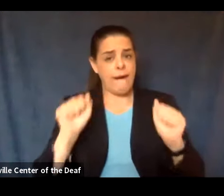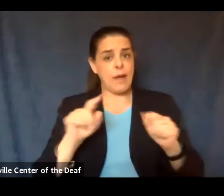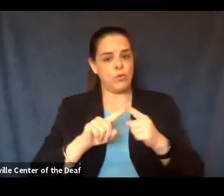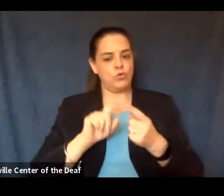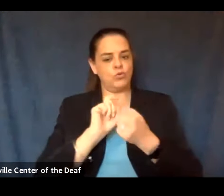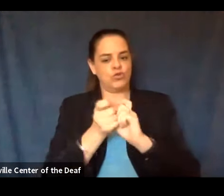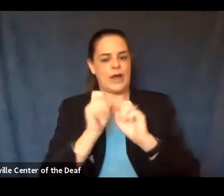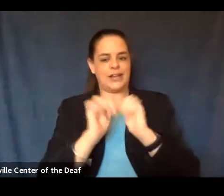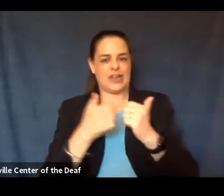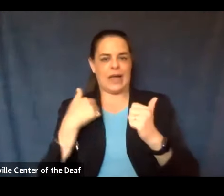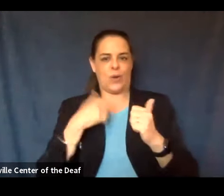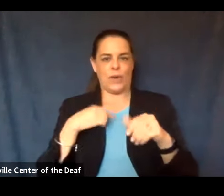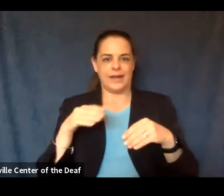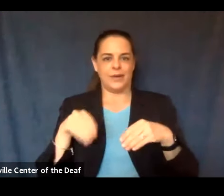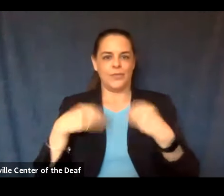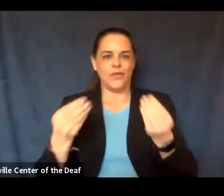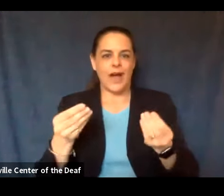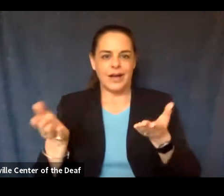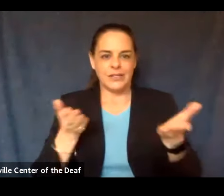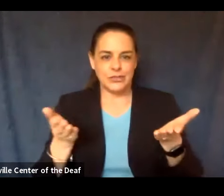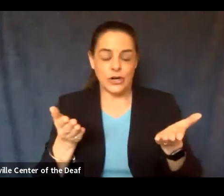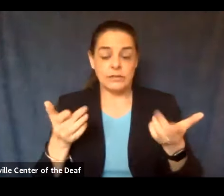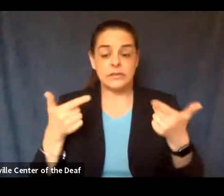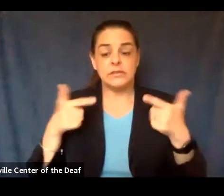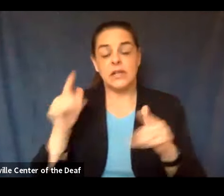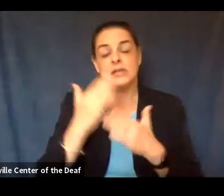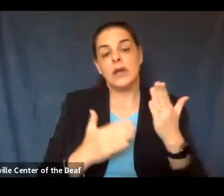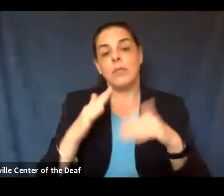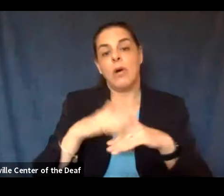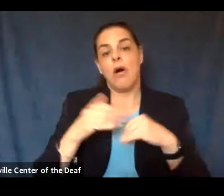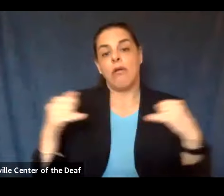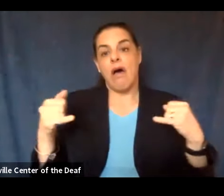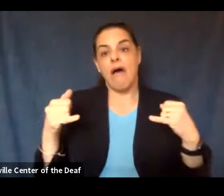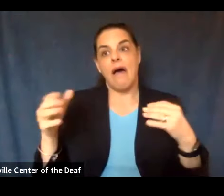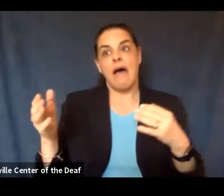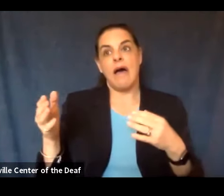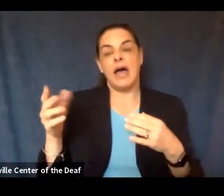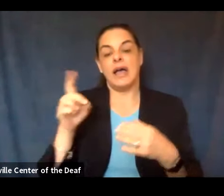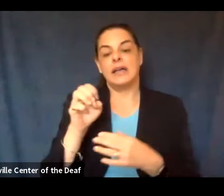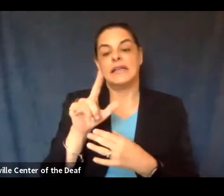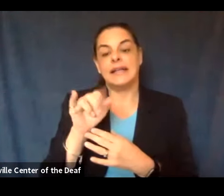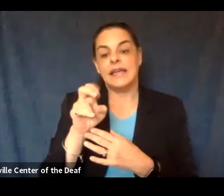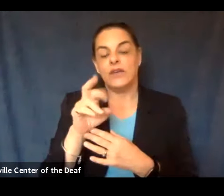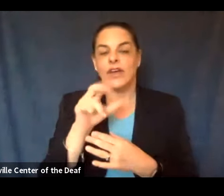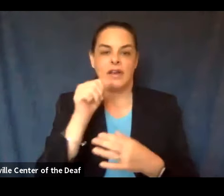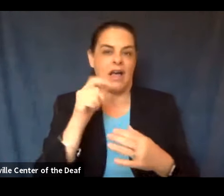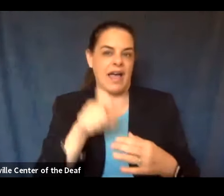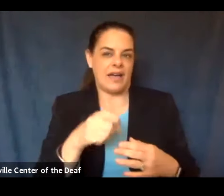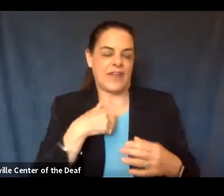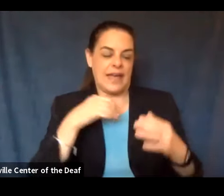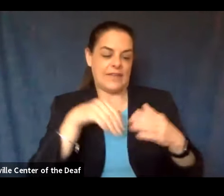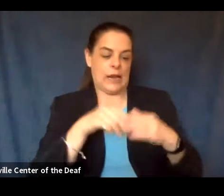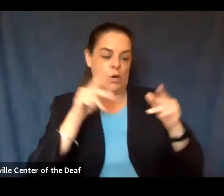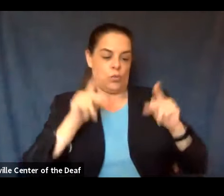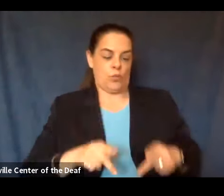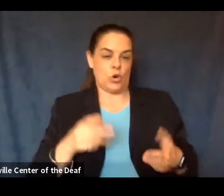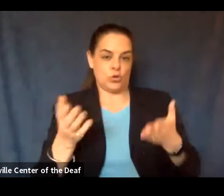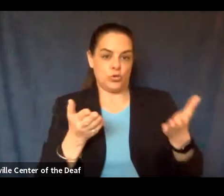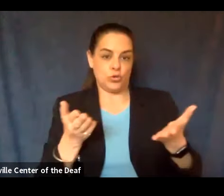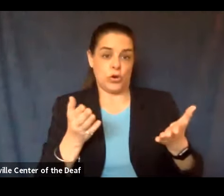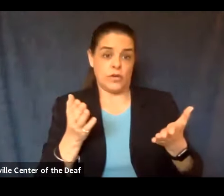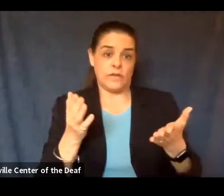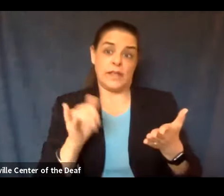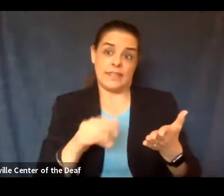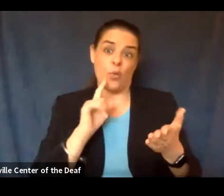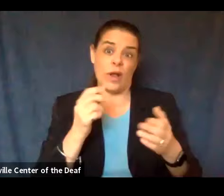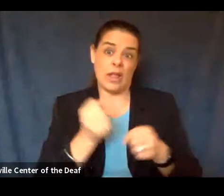services, allowing for some online delivery methods and not having to have in-person services, which actually speeds things